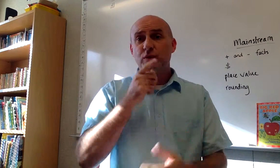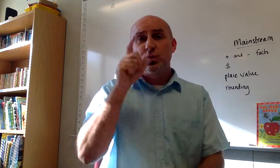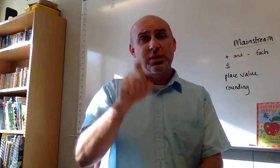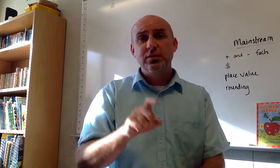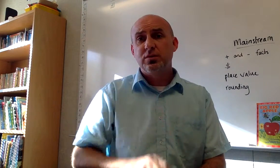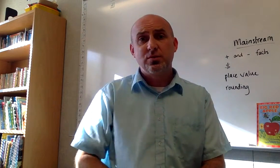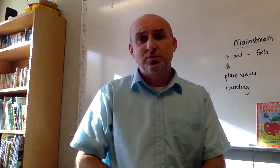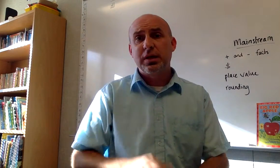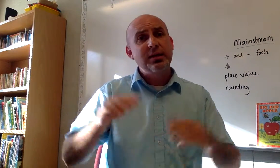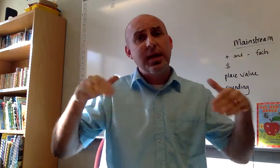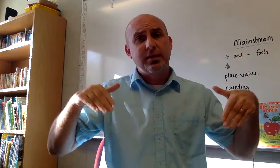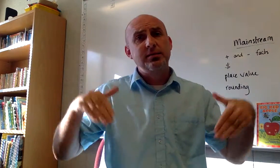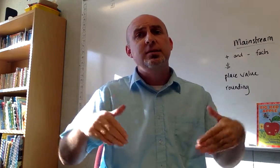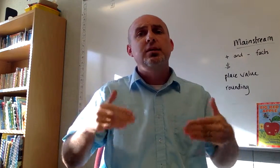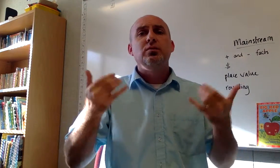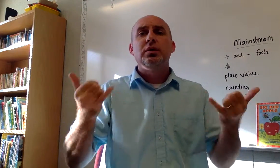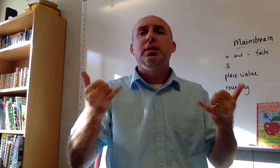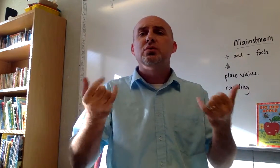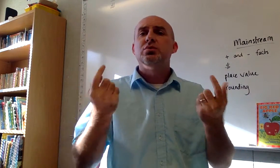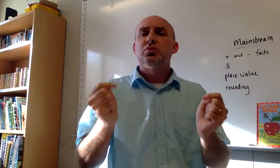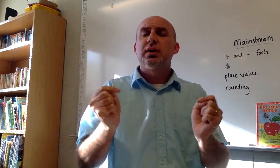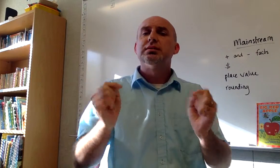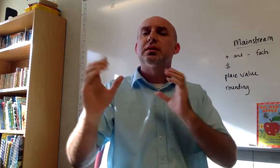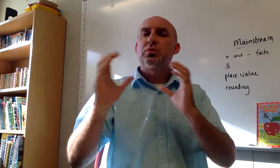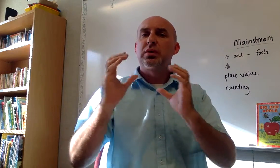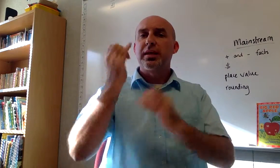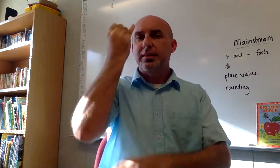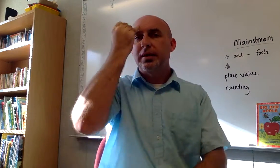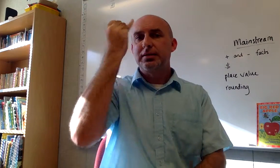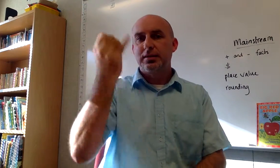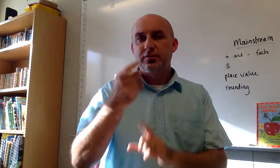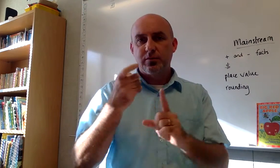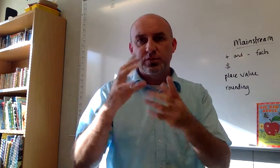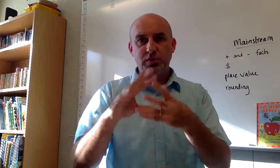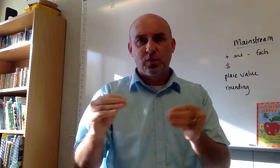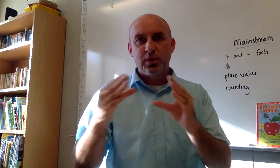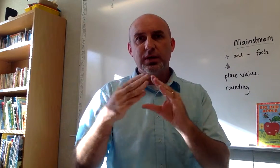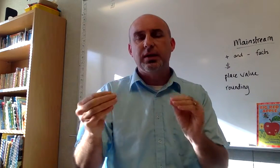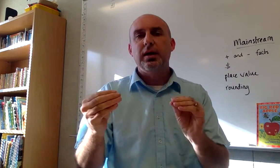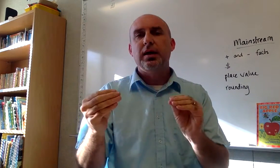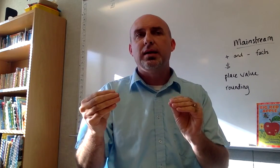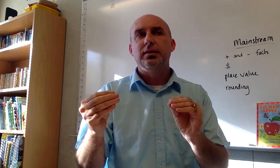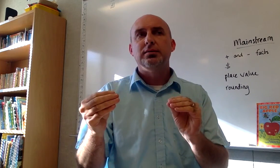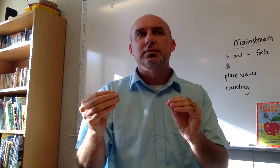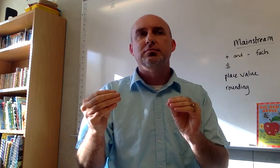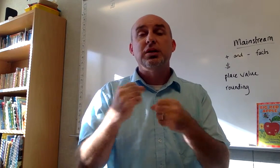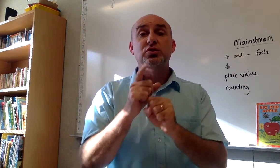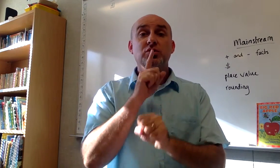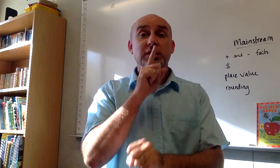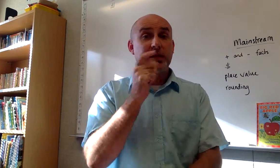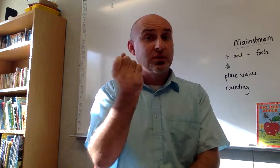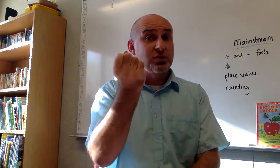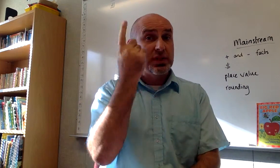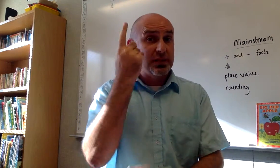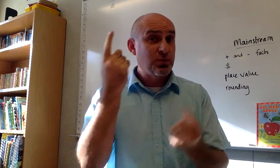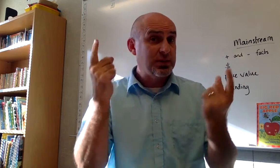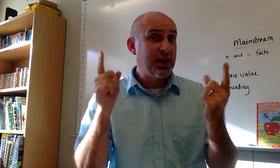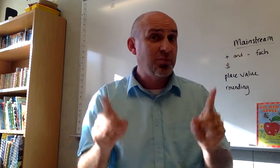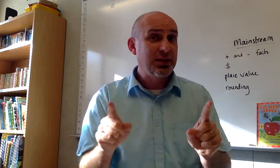don't need to, not yet. Right now you're just trying to communicate the idea from the story and make sure that he understands what's happening